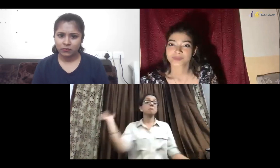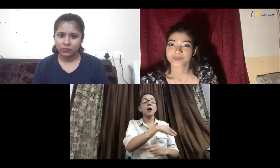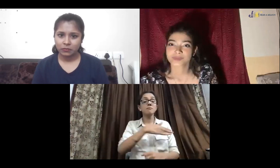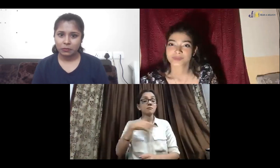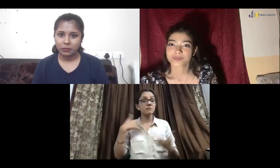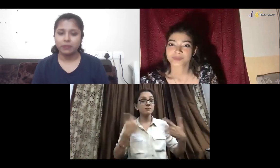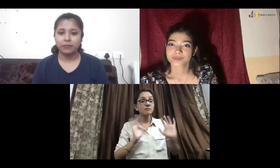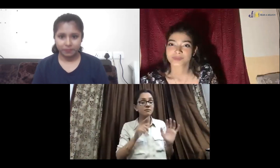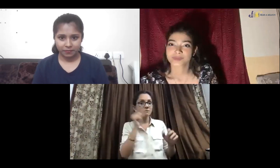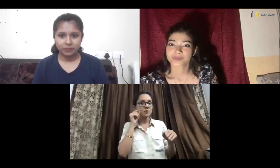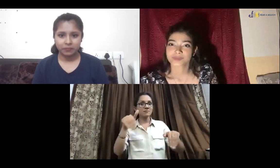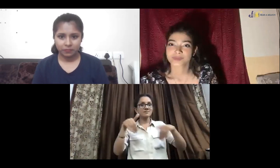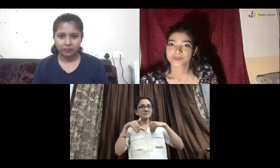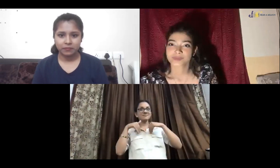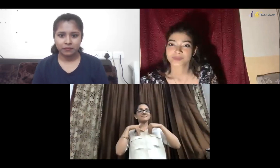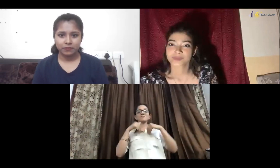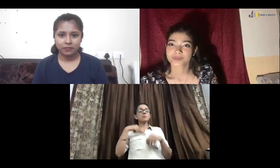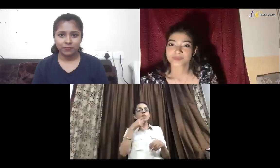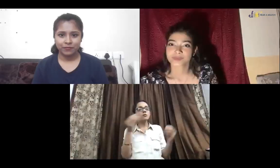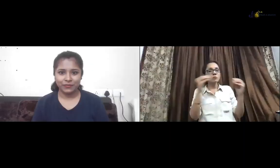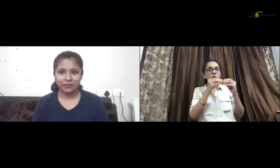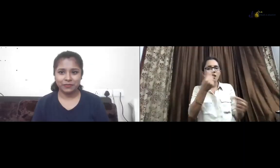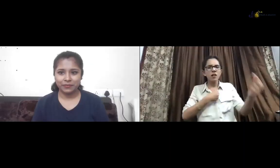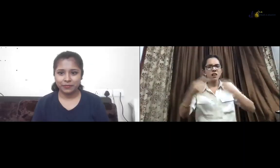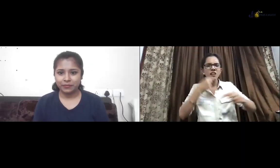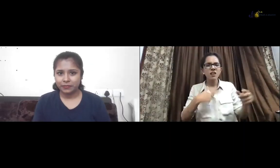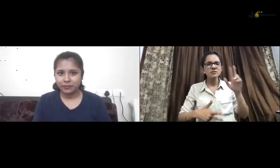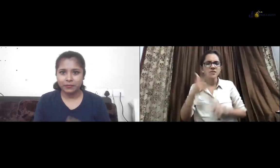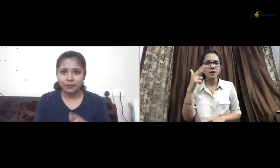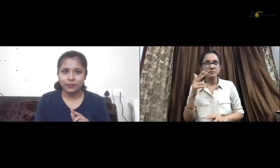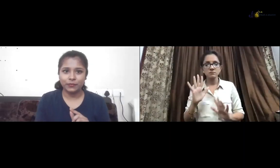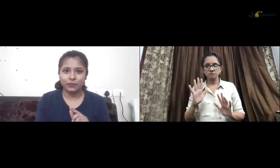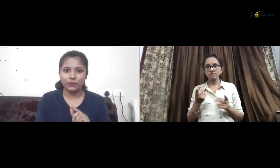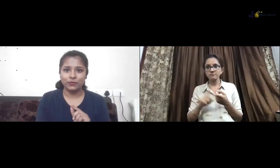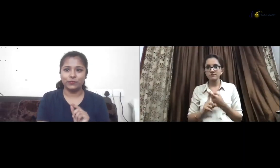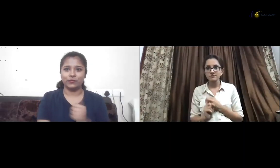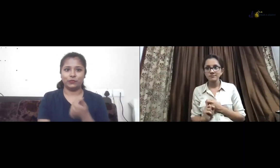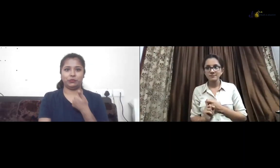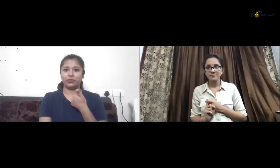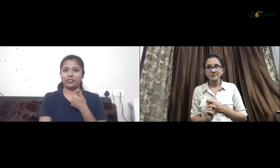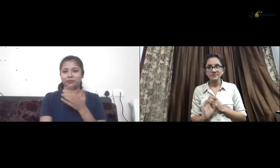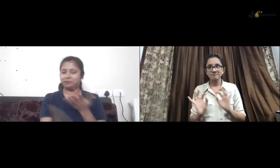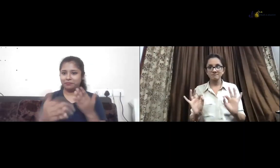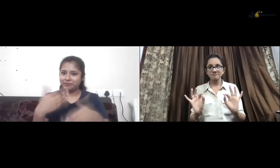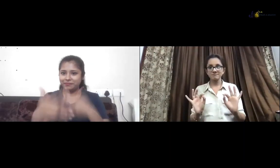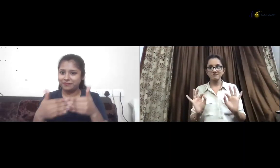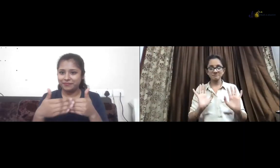was always commenting on me, and I just slapped that person. And he after that he just